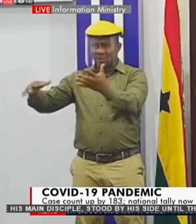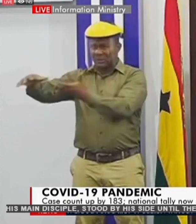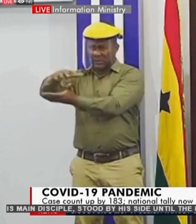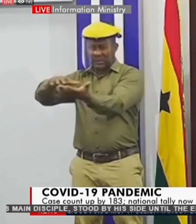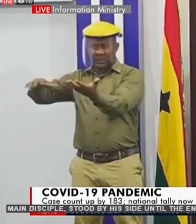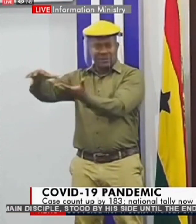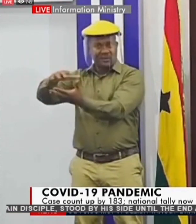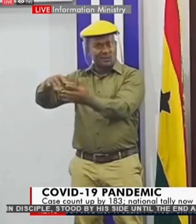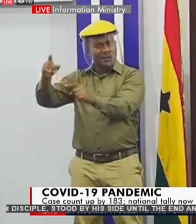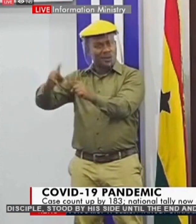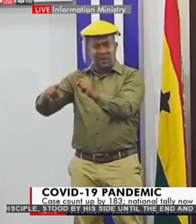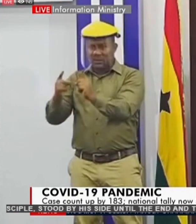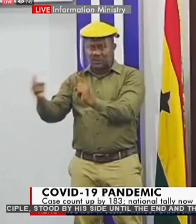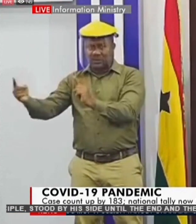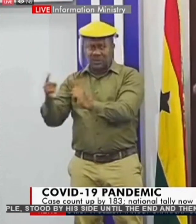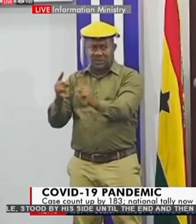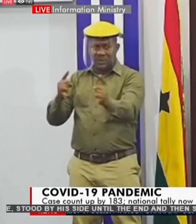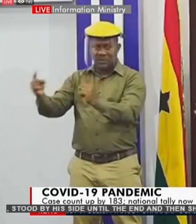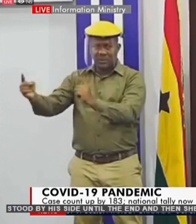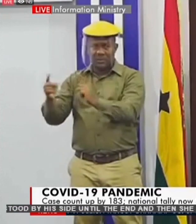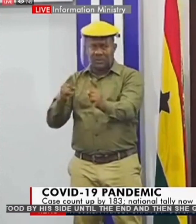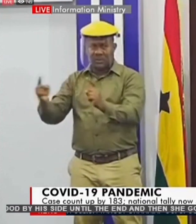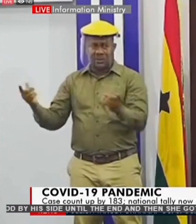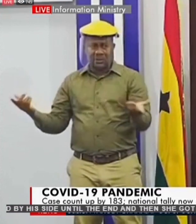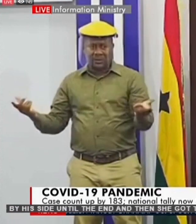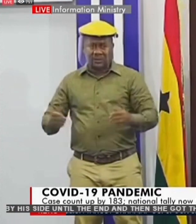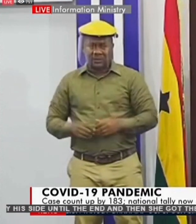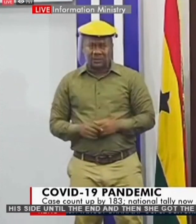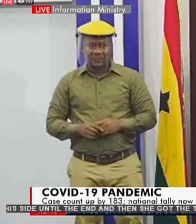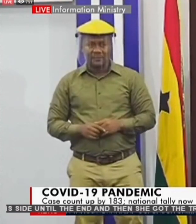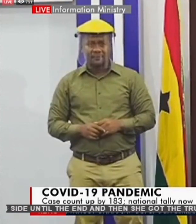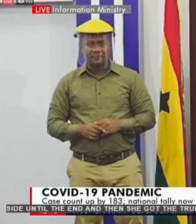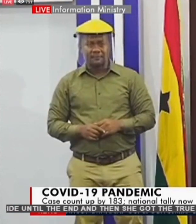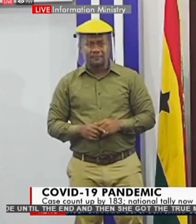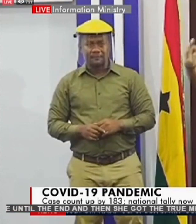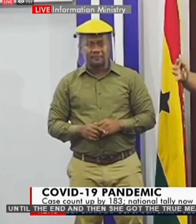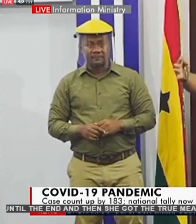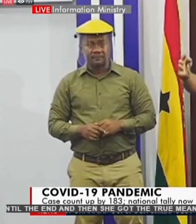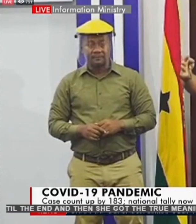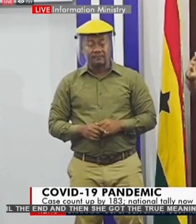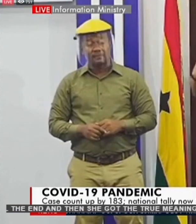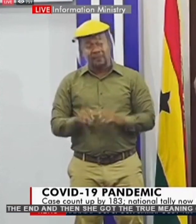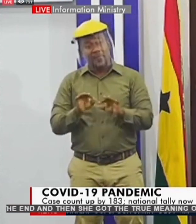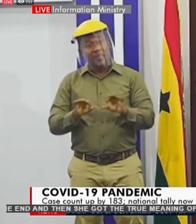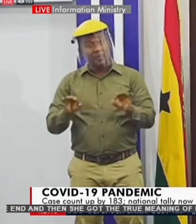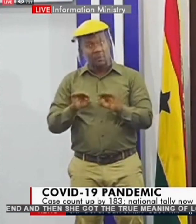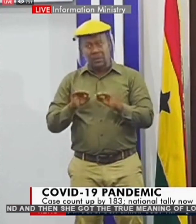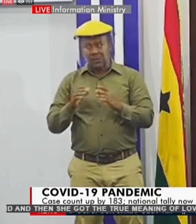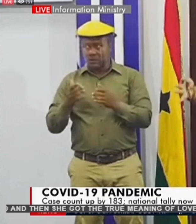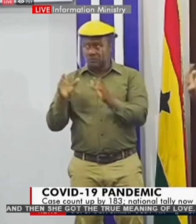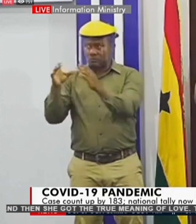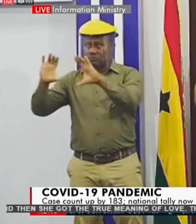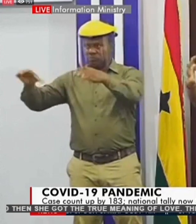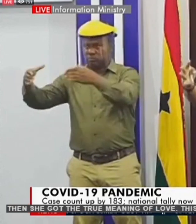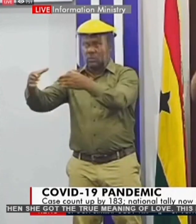distancing impossible, if not difficult, if not impossible. And so shift systems, how we can